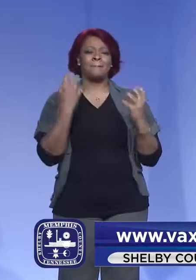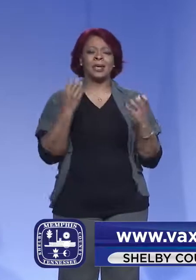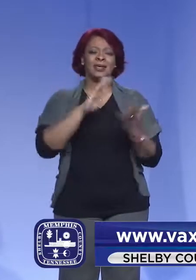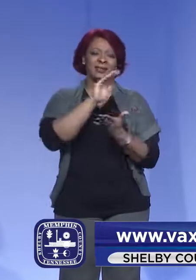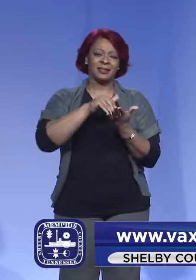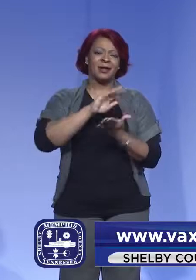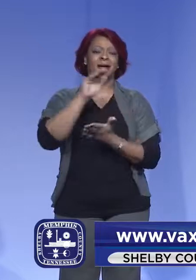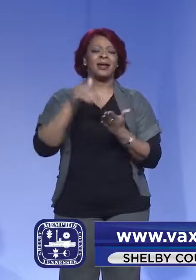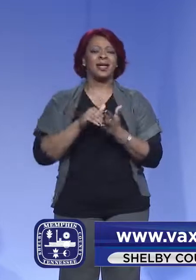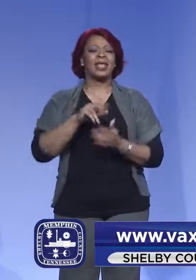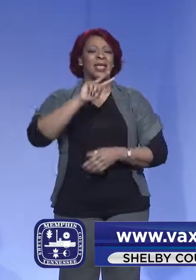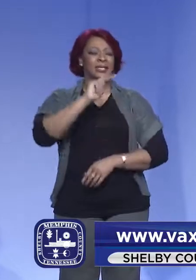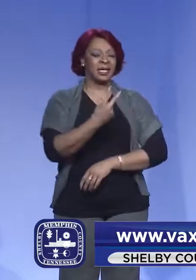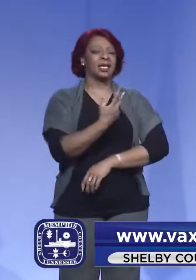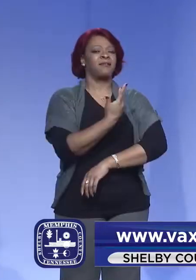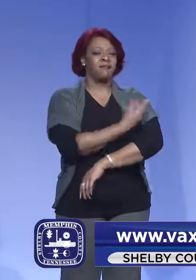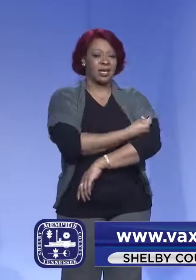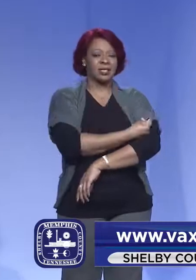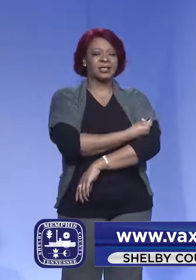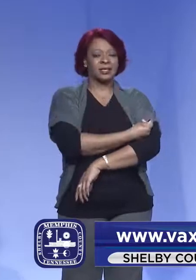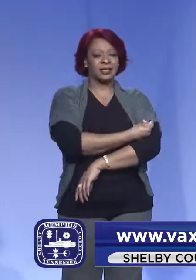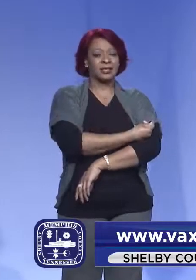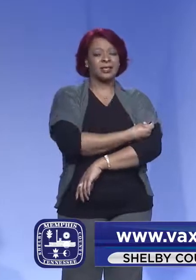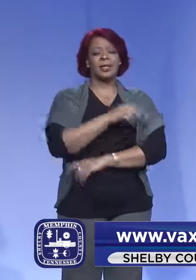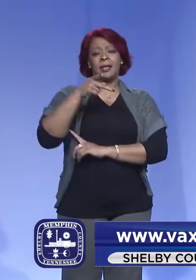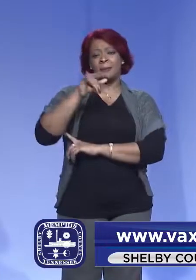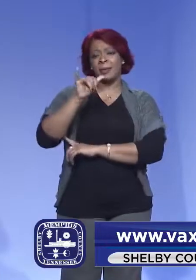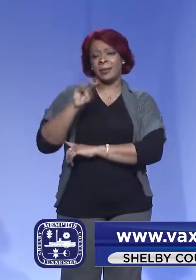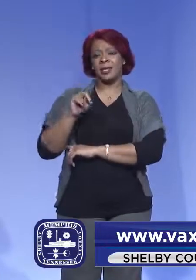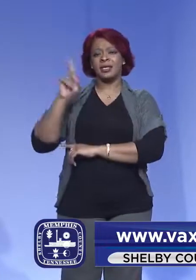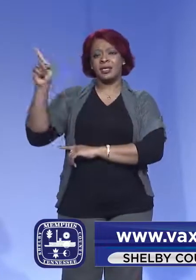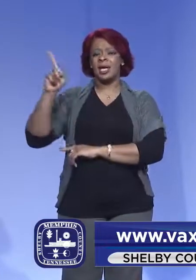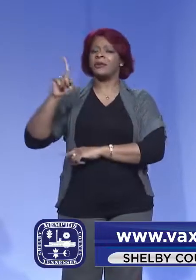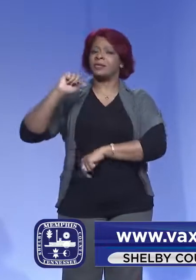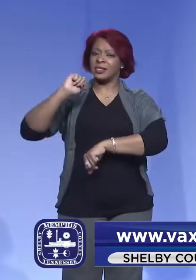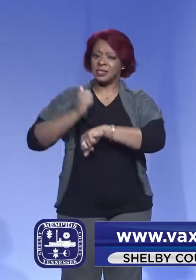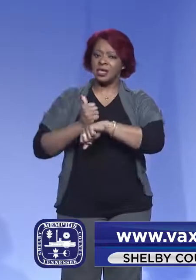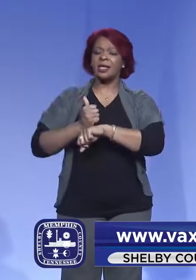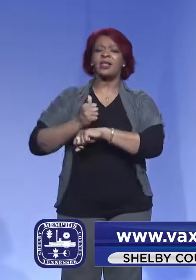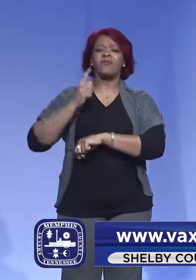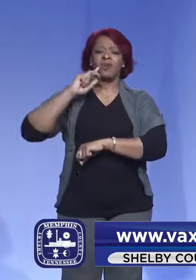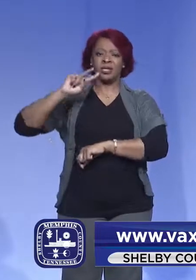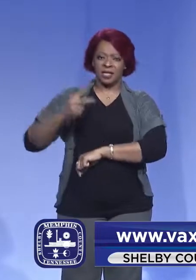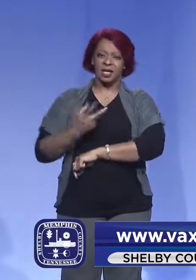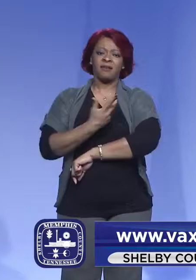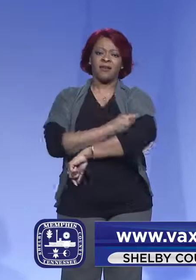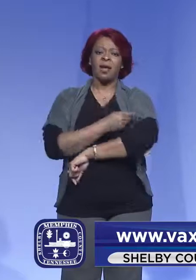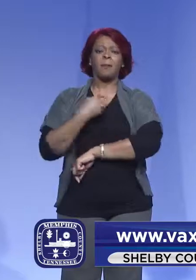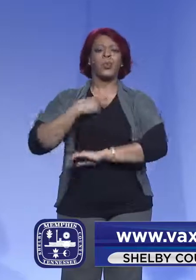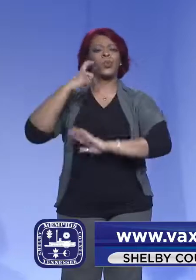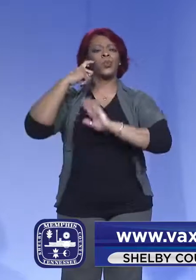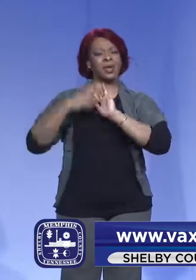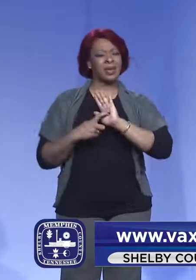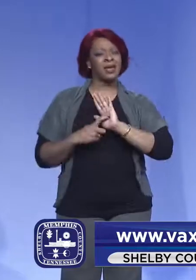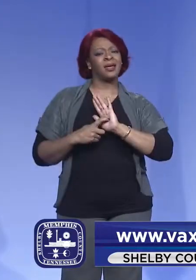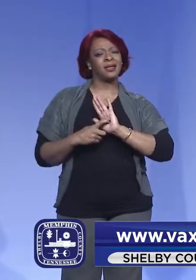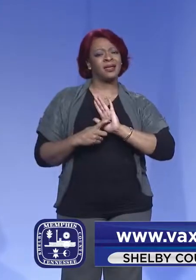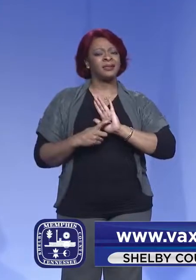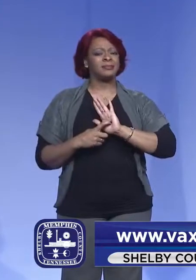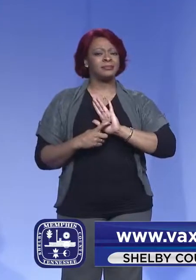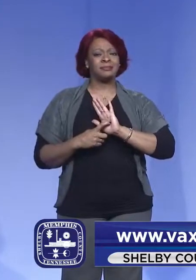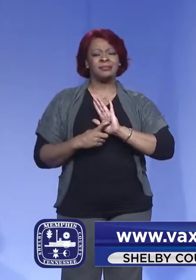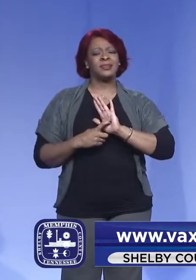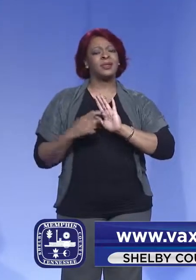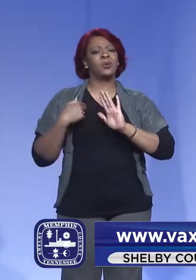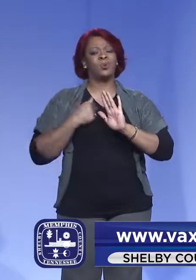sites doing second vaccines. And Pipkin was slated to give second vaccines, but we recognized that we